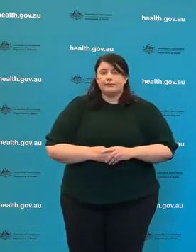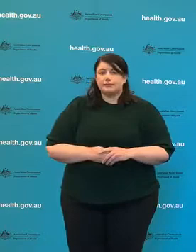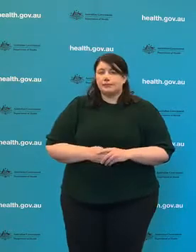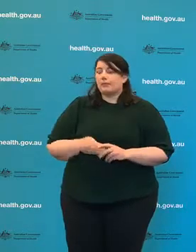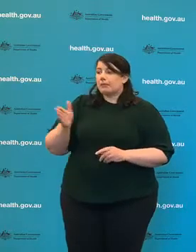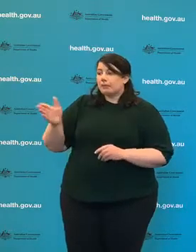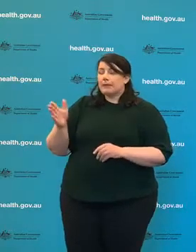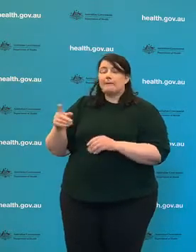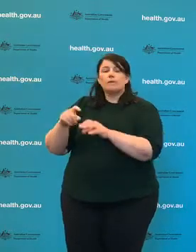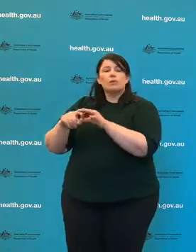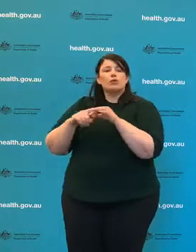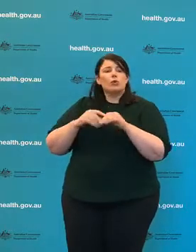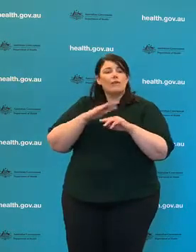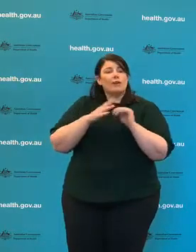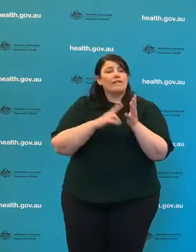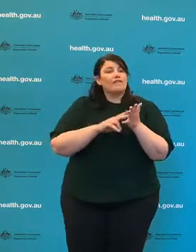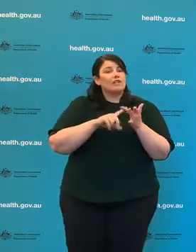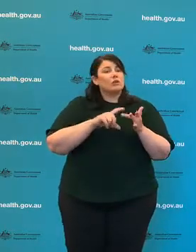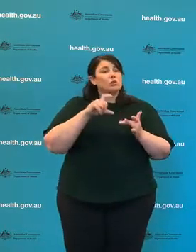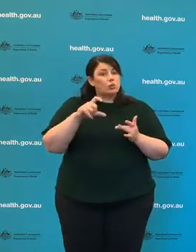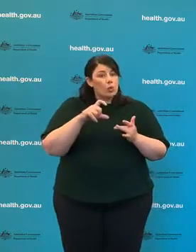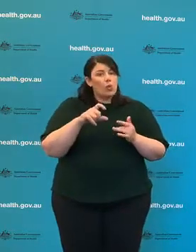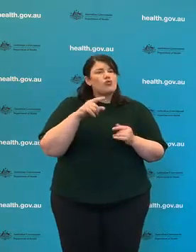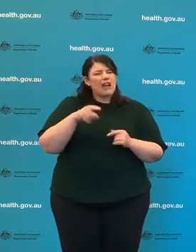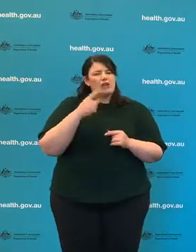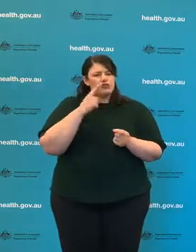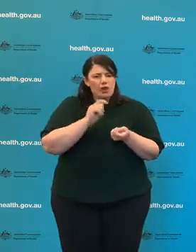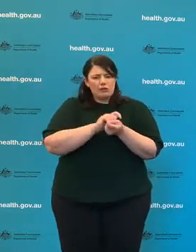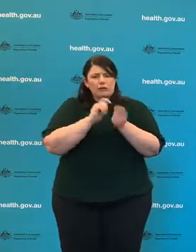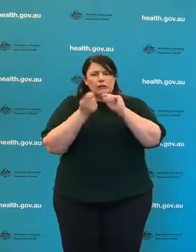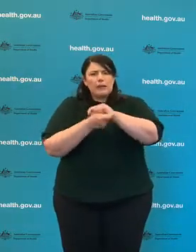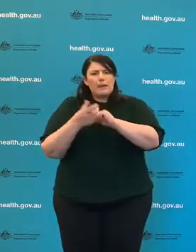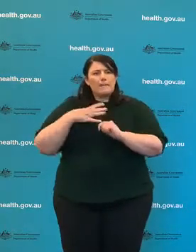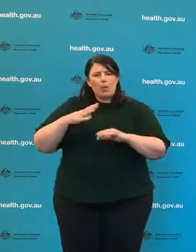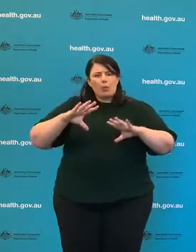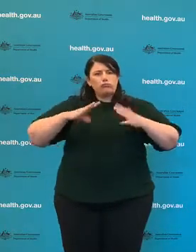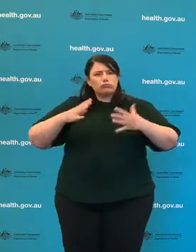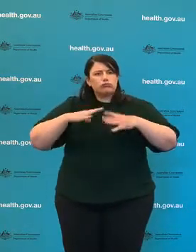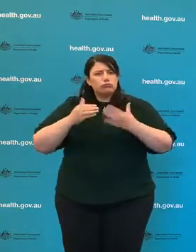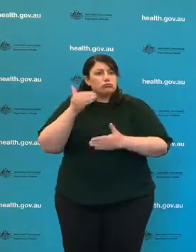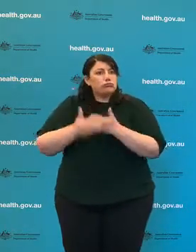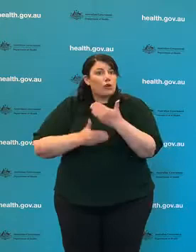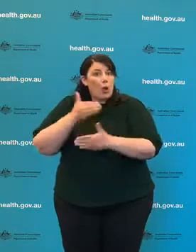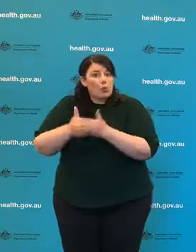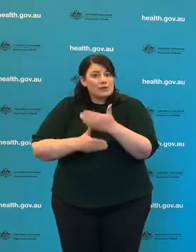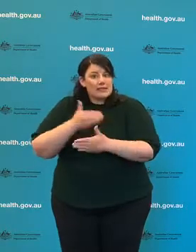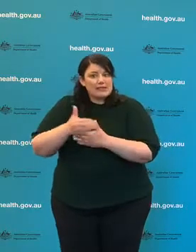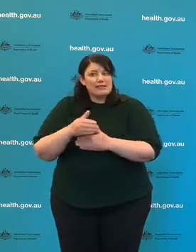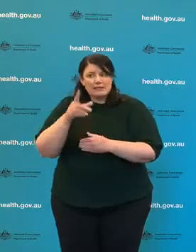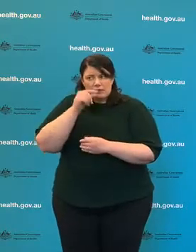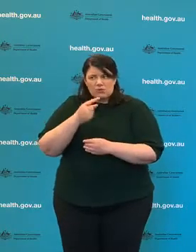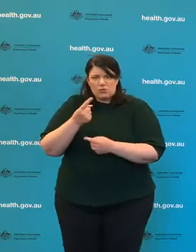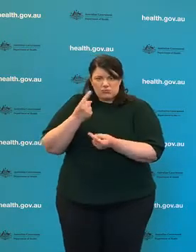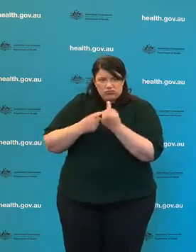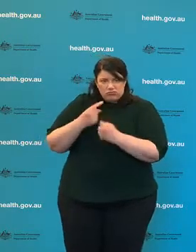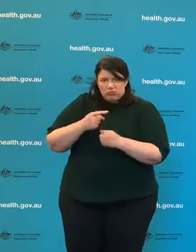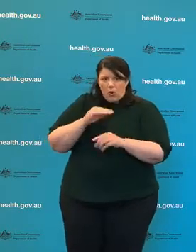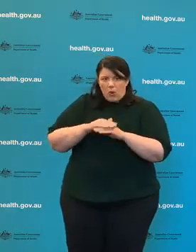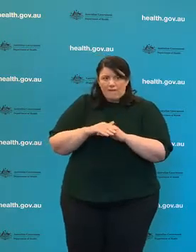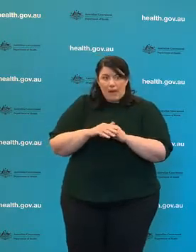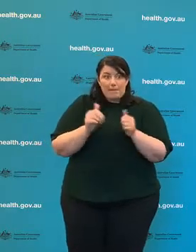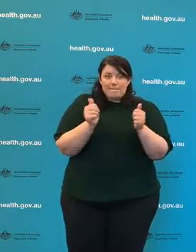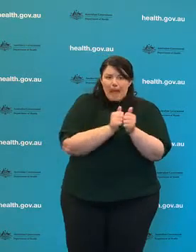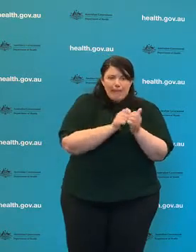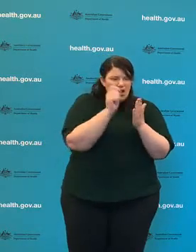I understand work's being done to digitalise some of the contact tracing processes in Victoria. Just wondering if you could speak to the benefit of moving from some of the